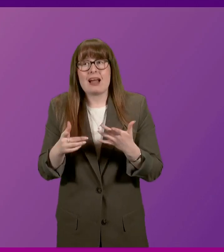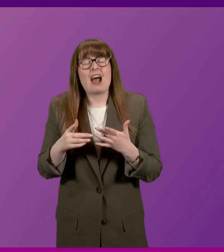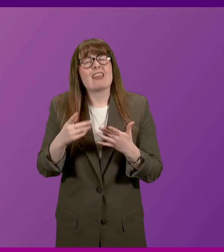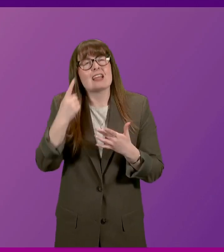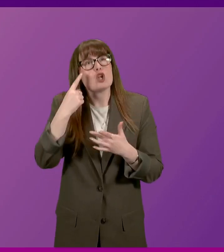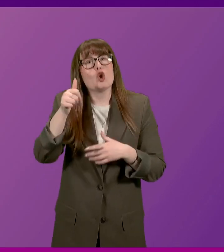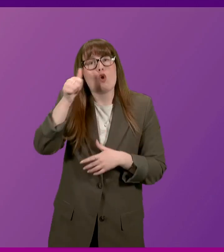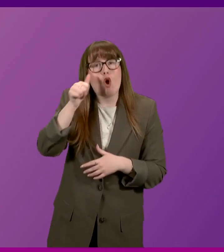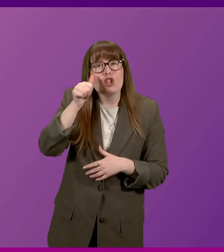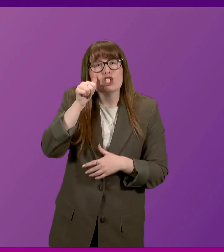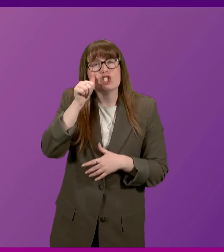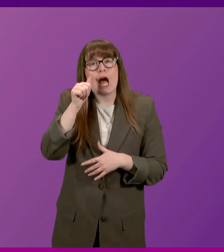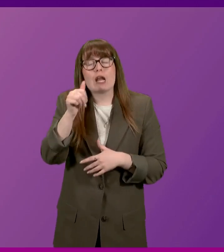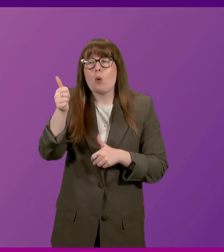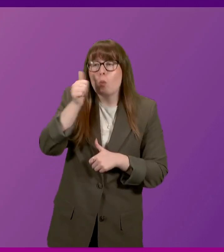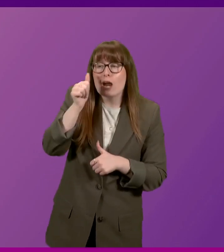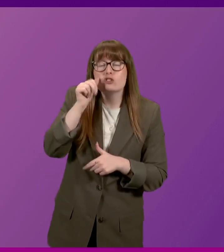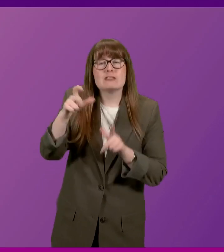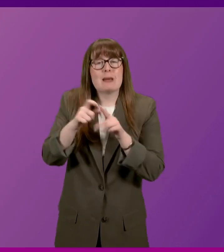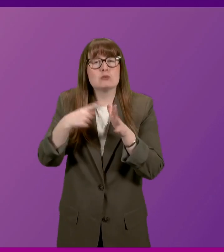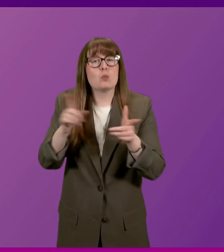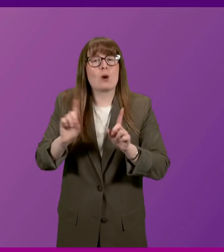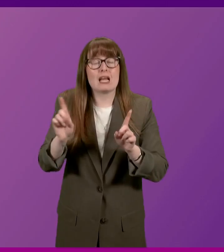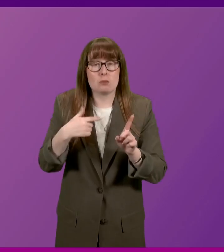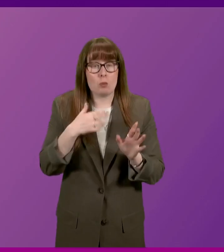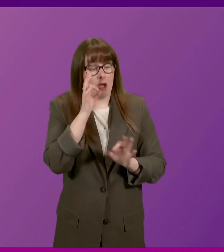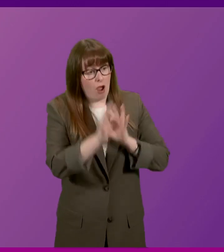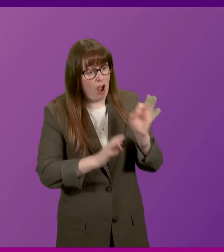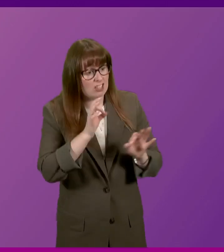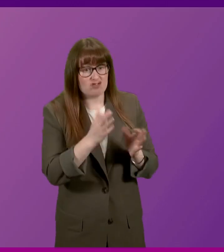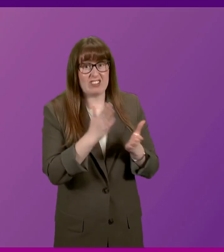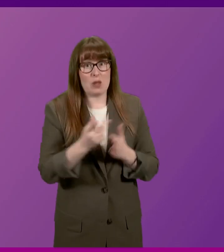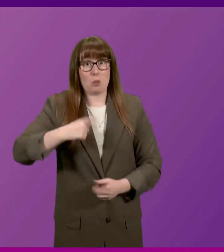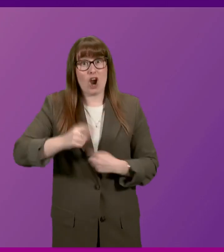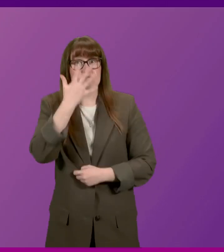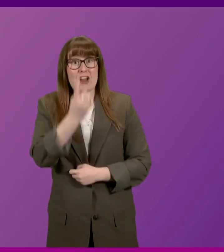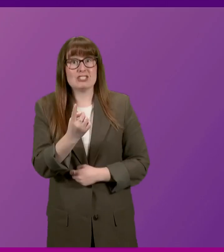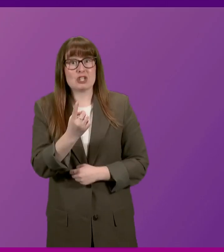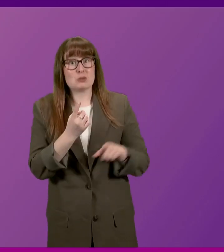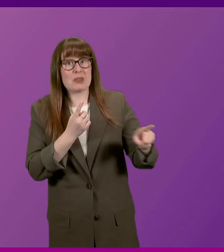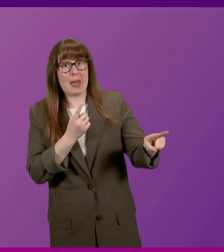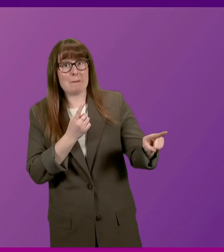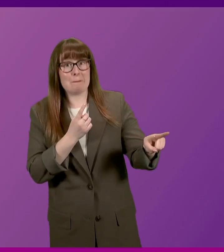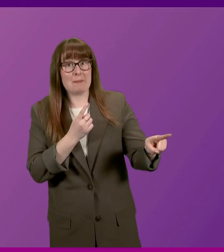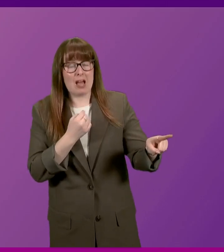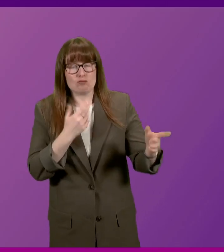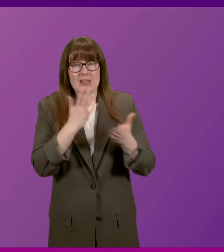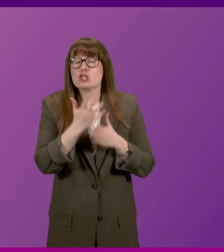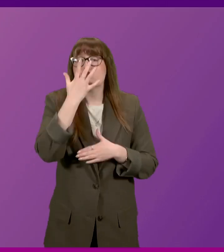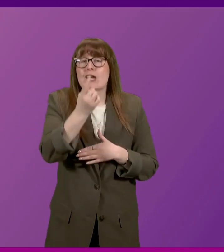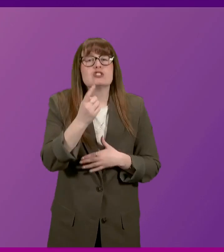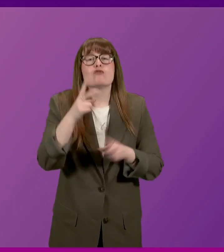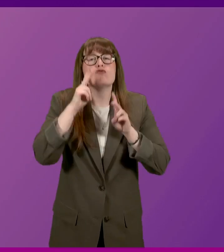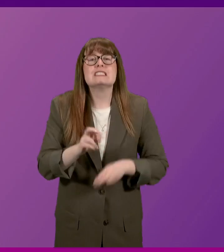knowledge and insights about domestic abuse, but we were still asking women to talk to a stranger, and they were talking to a stranger for research purposes,